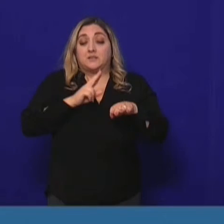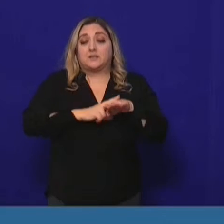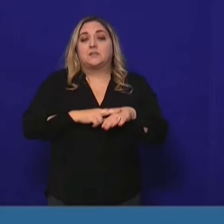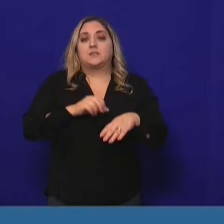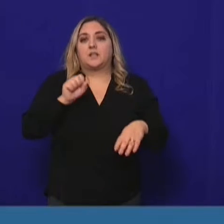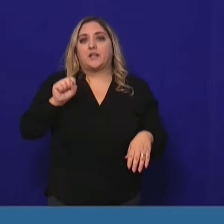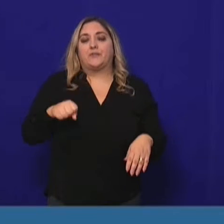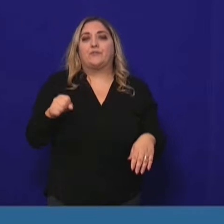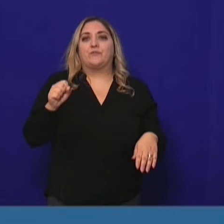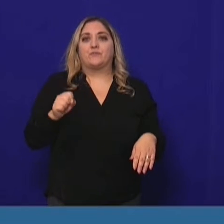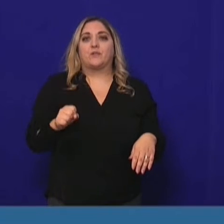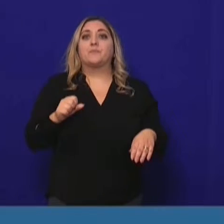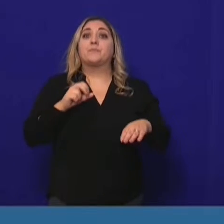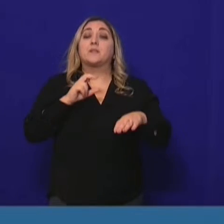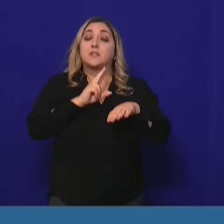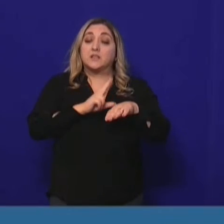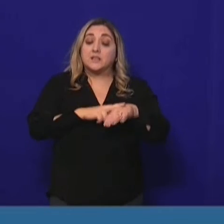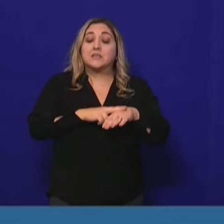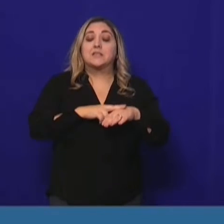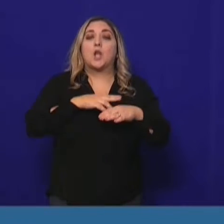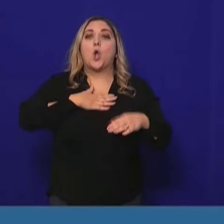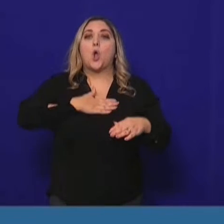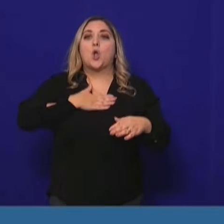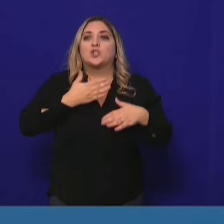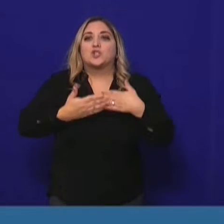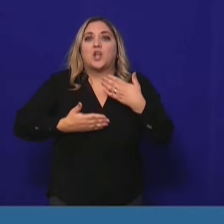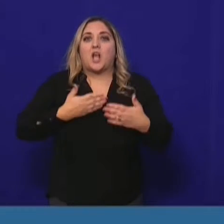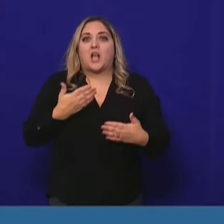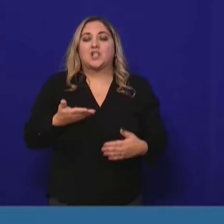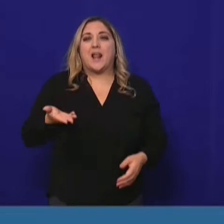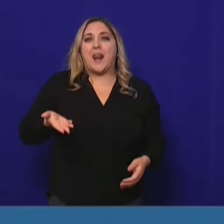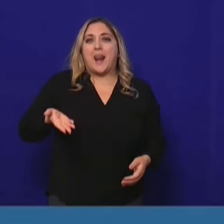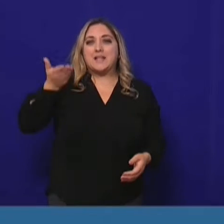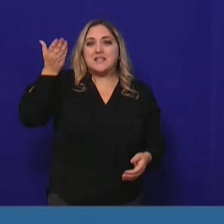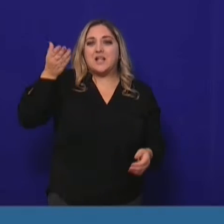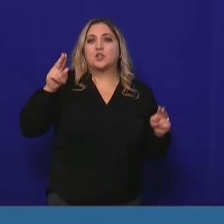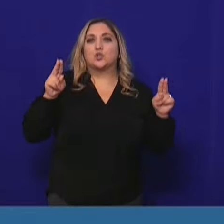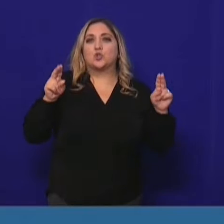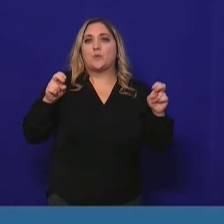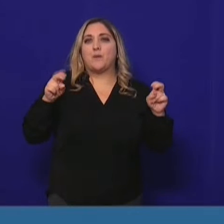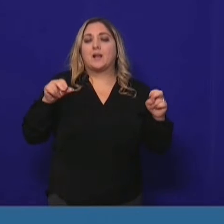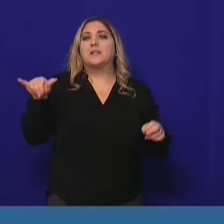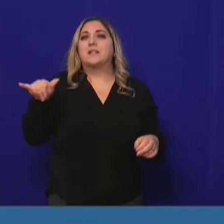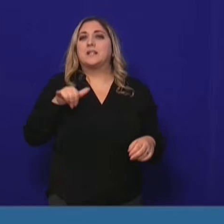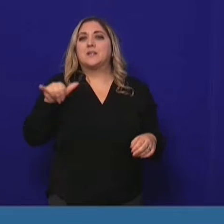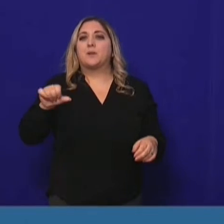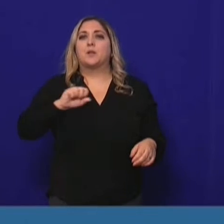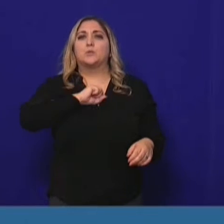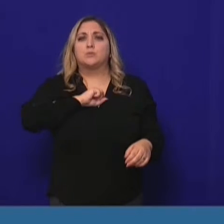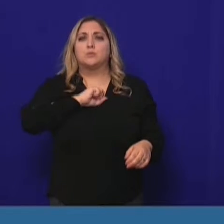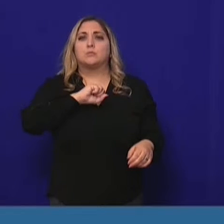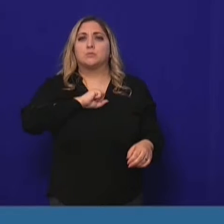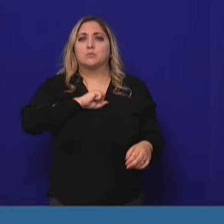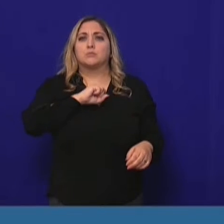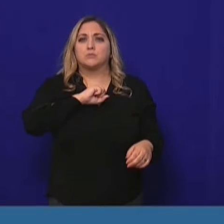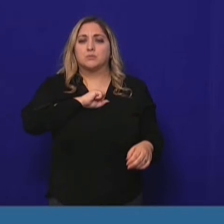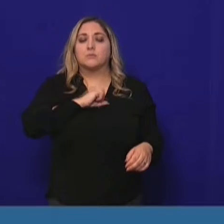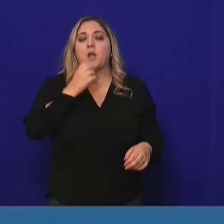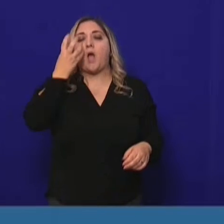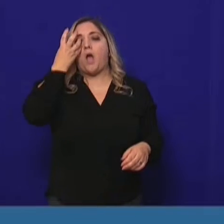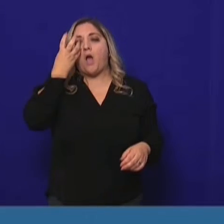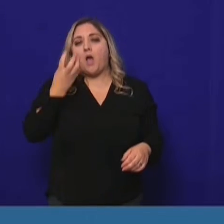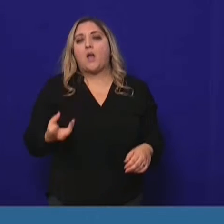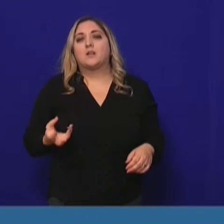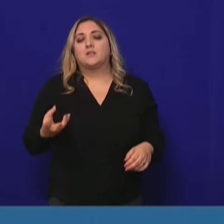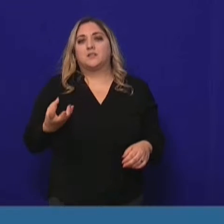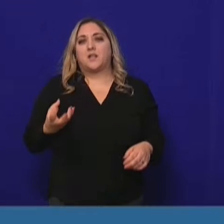ħarġu negattivi, però jista' jkun li jkun baqa' xi ftit sintomi. L-iktar sintomi li huma komuni huma li jkollhom is-sola, nies li